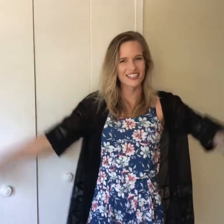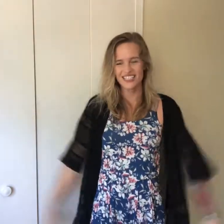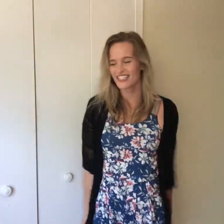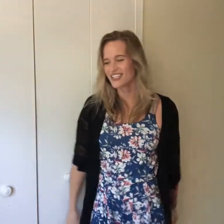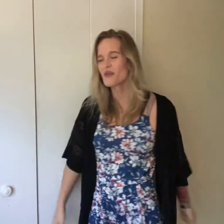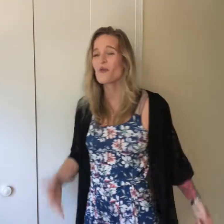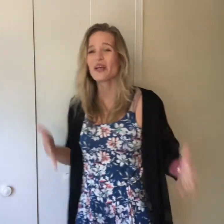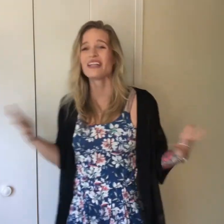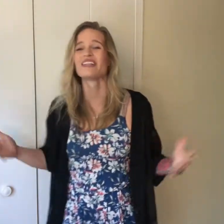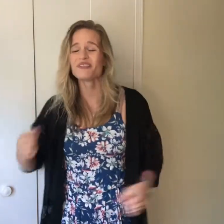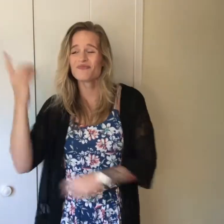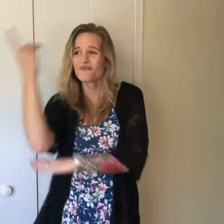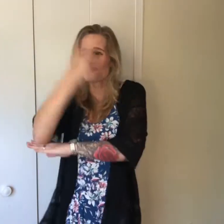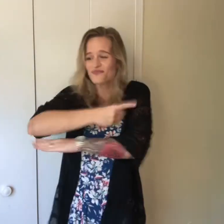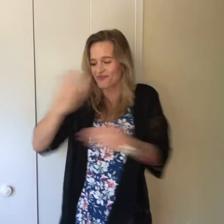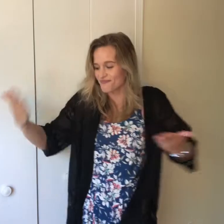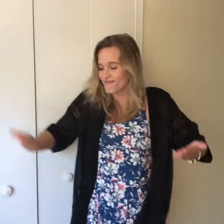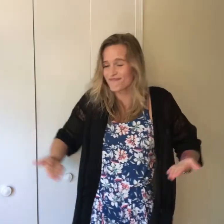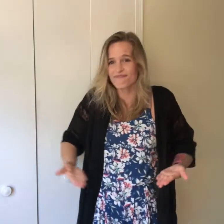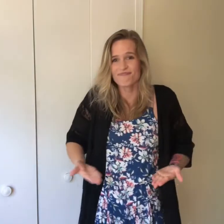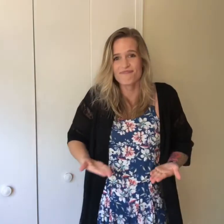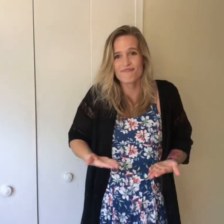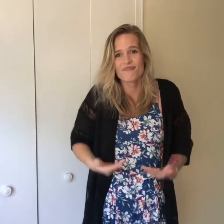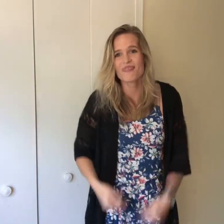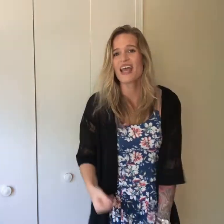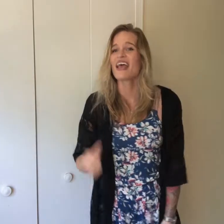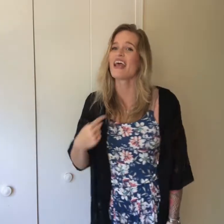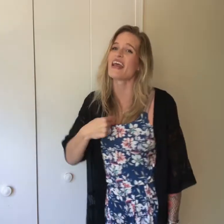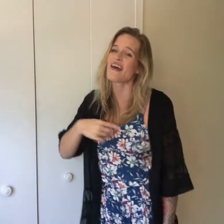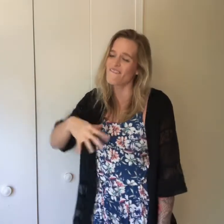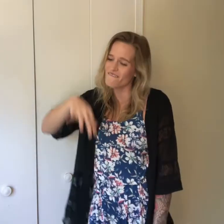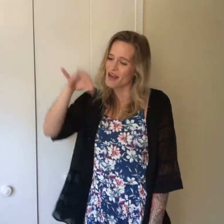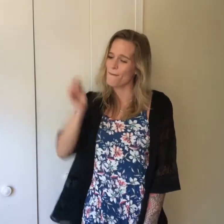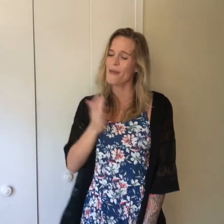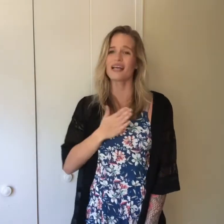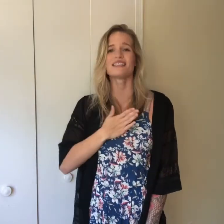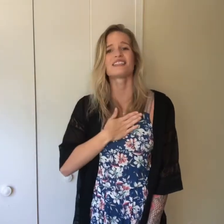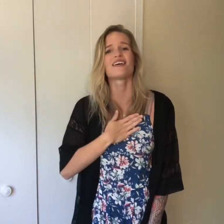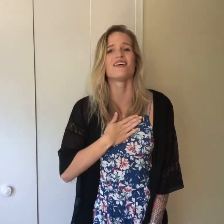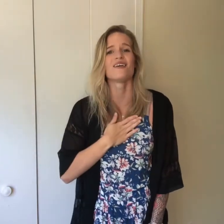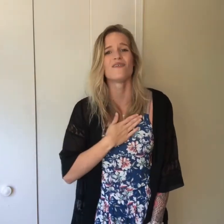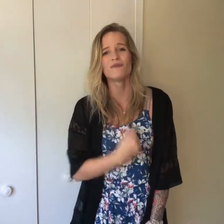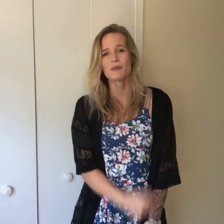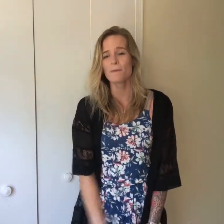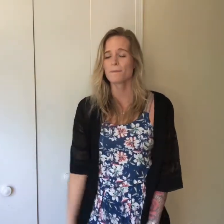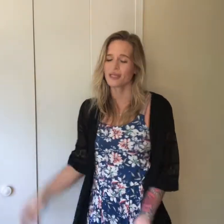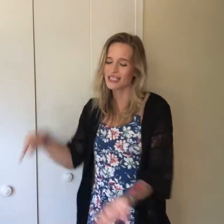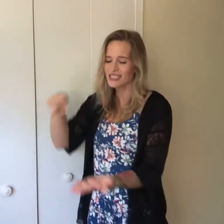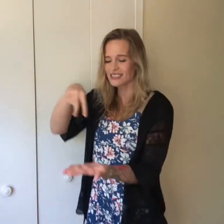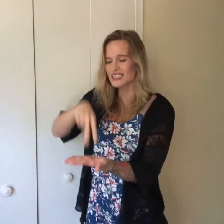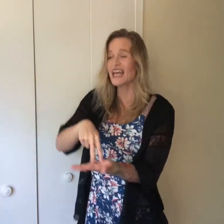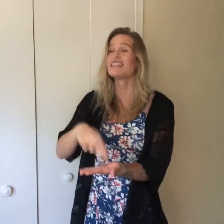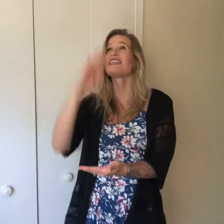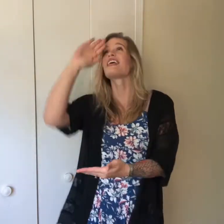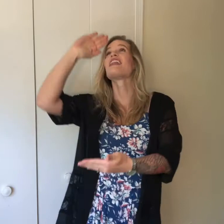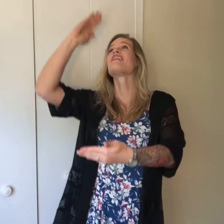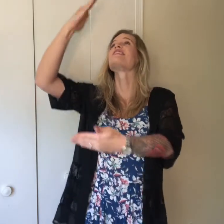imagine when that day comes and I find myself standing in the